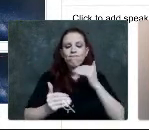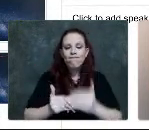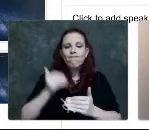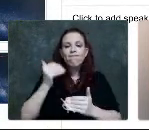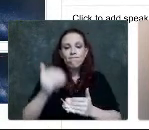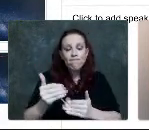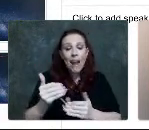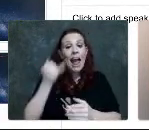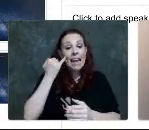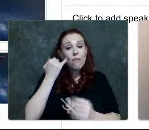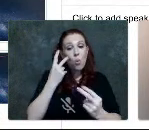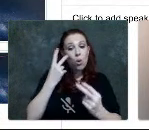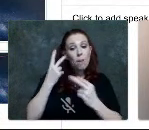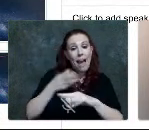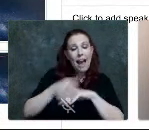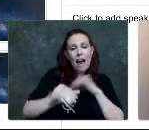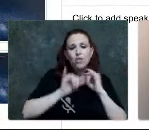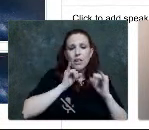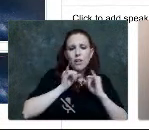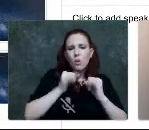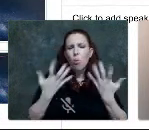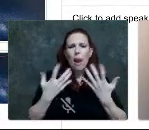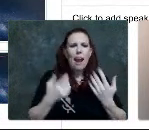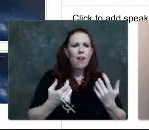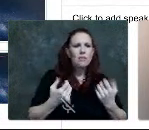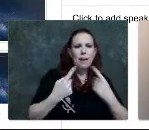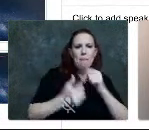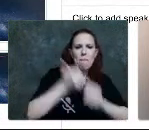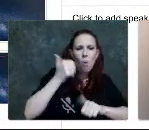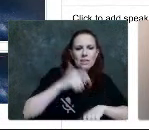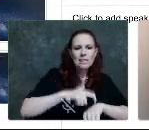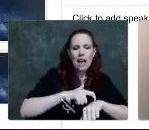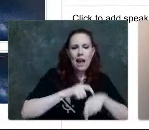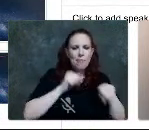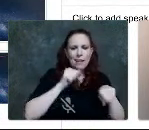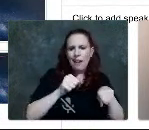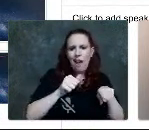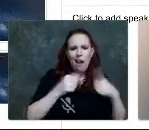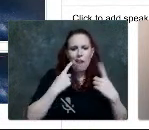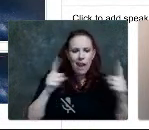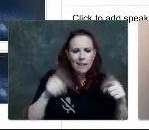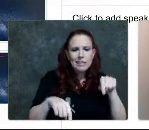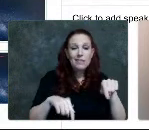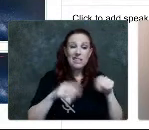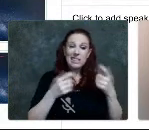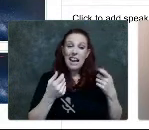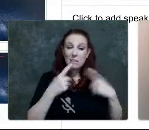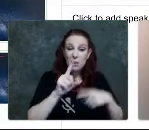unproductive? And that's what you can work on. Did it take you like 20 minutes to like figure out what this error message meant? Okay, work on